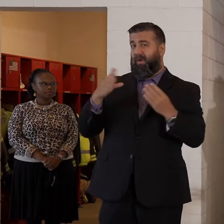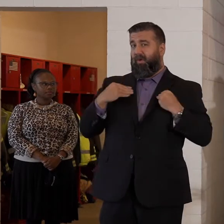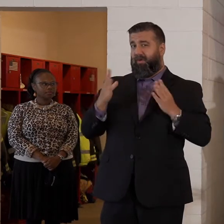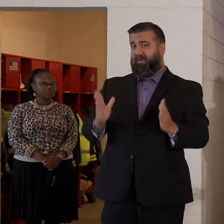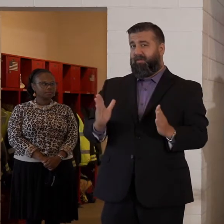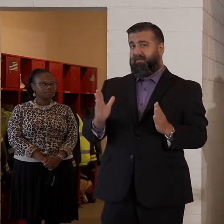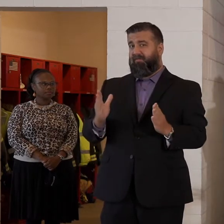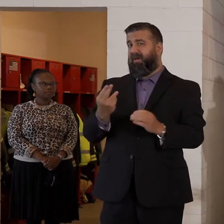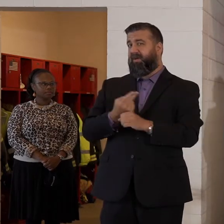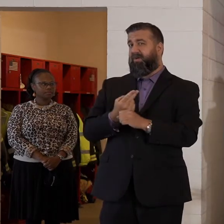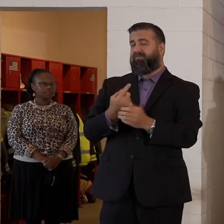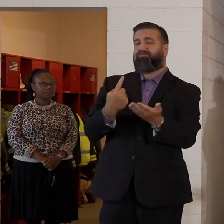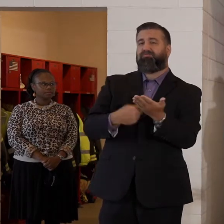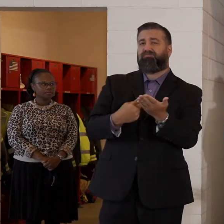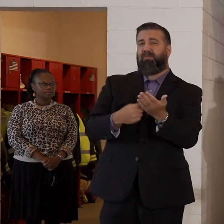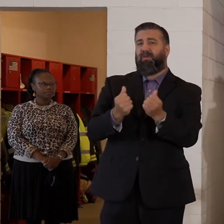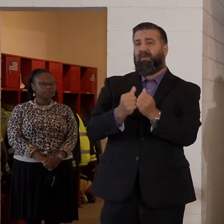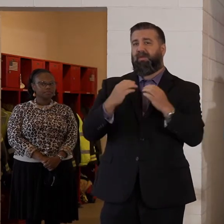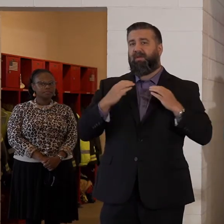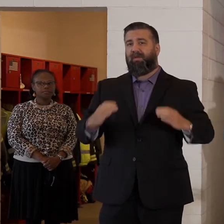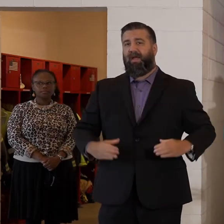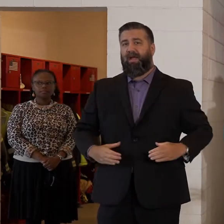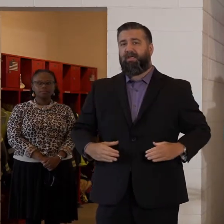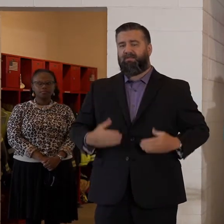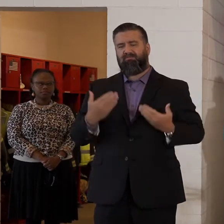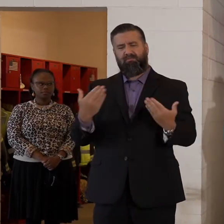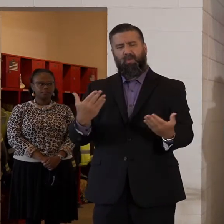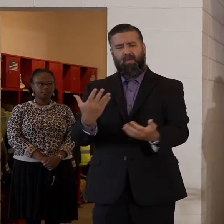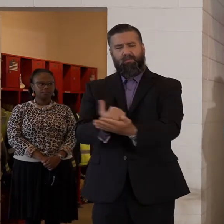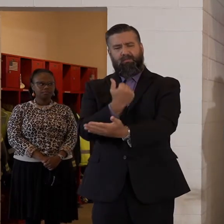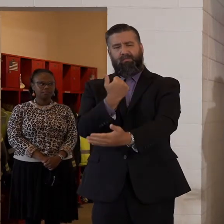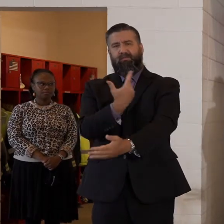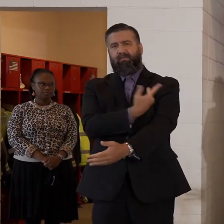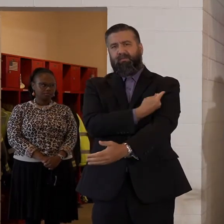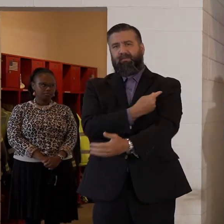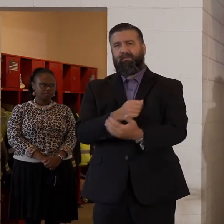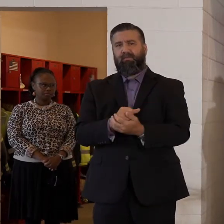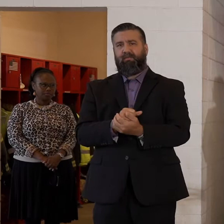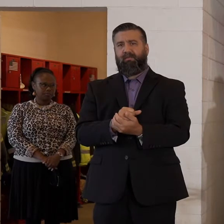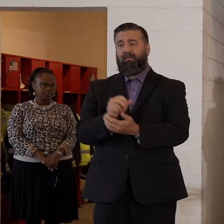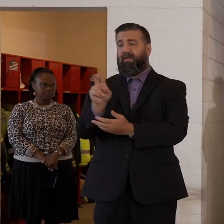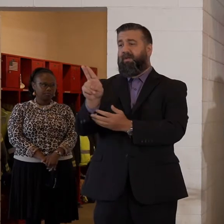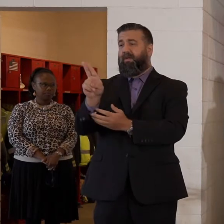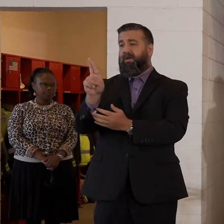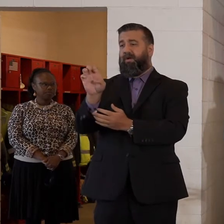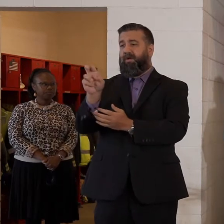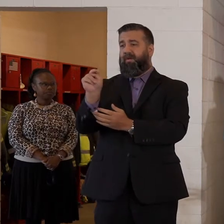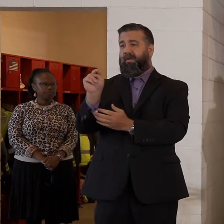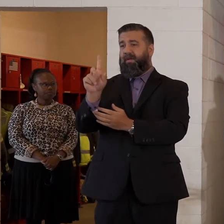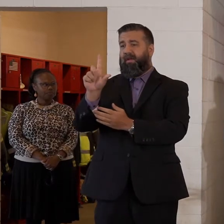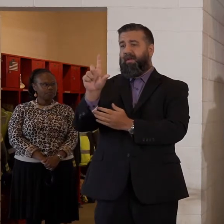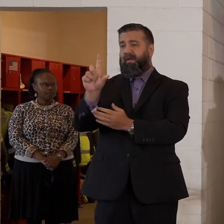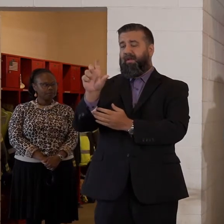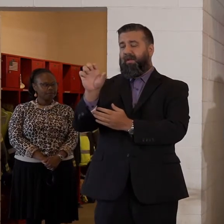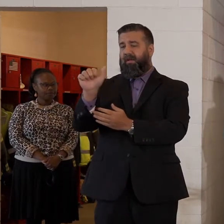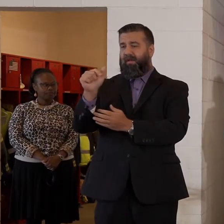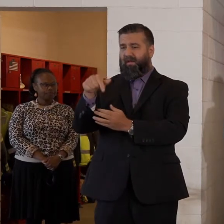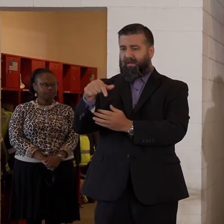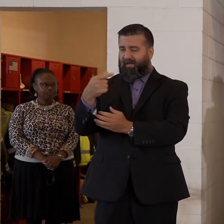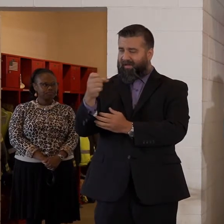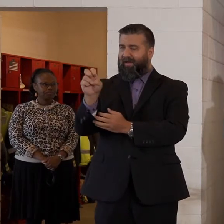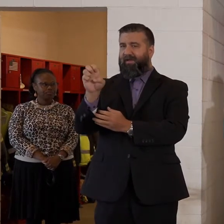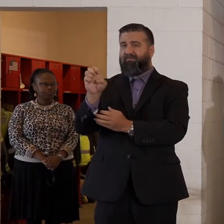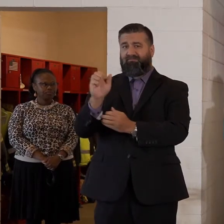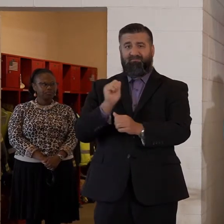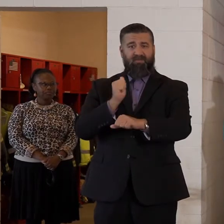to their clients about getting the COVID-19 vaccine. And the Urban League has stepped up to help, providing thousands of masks